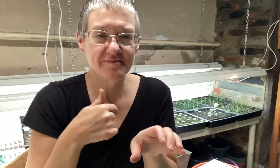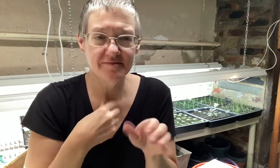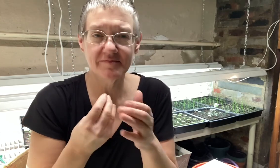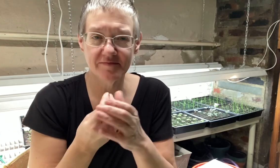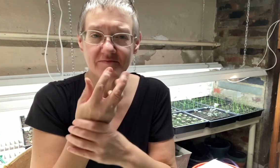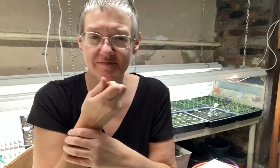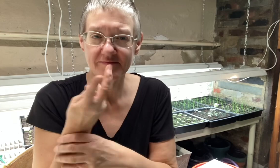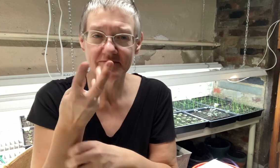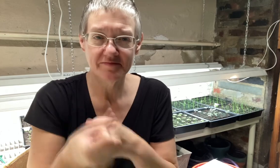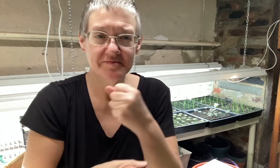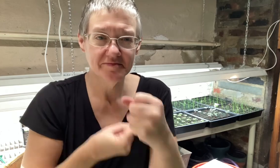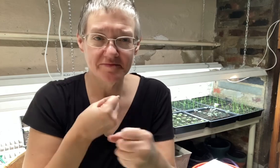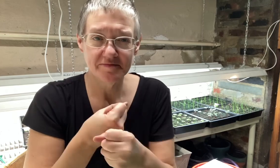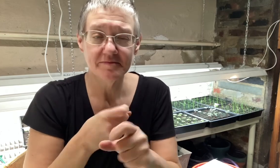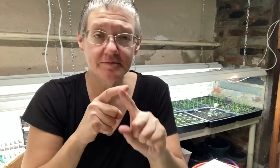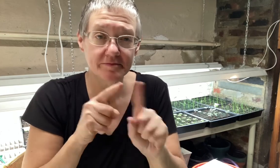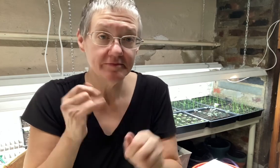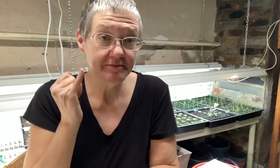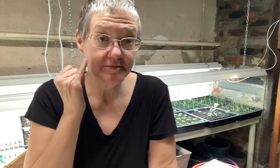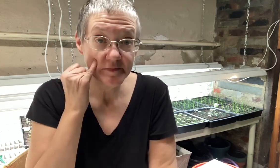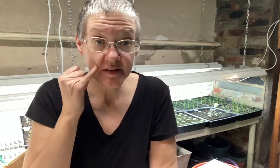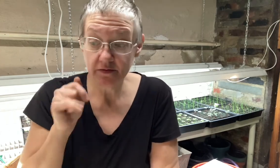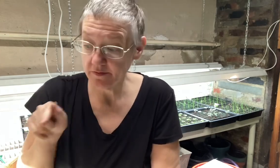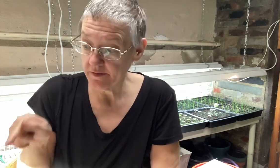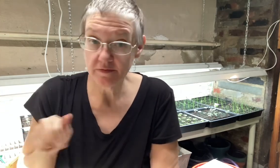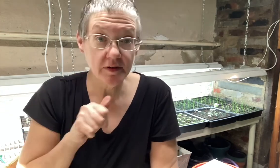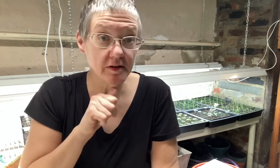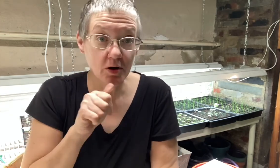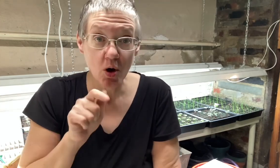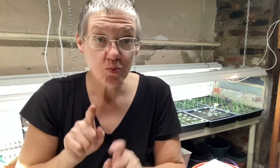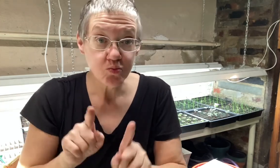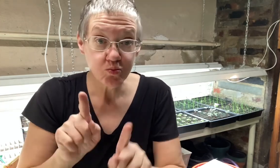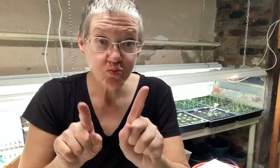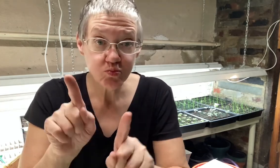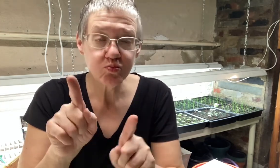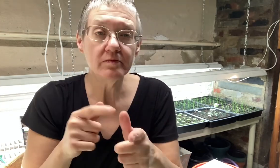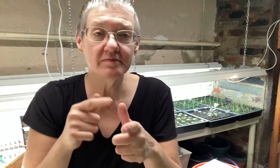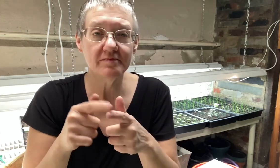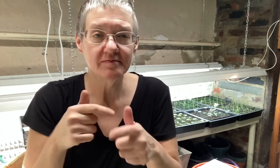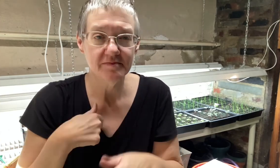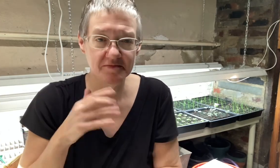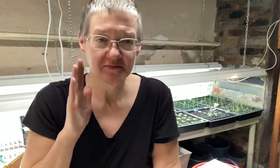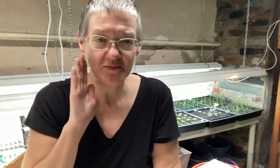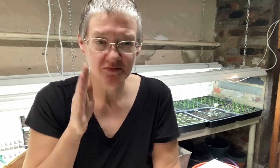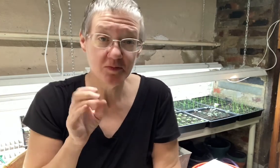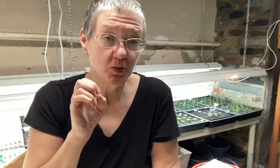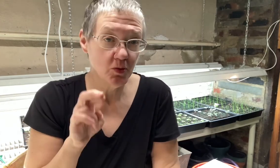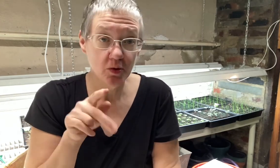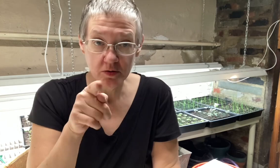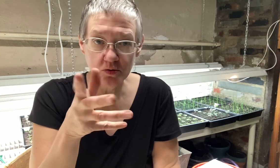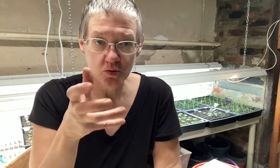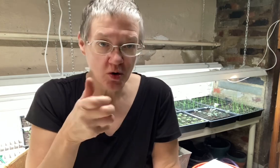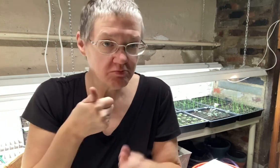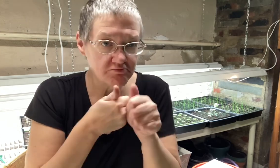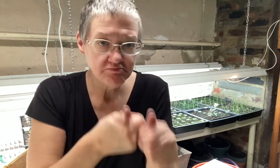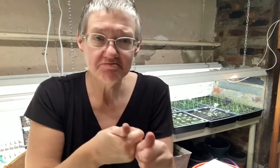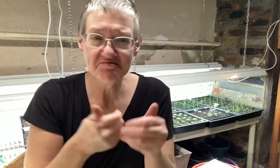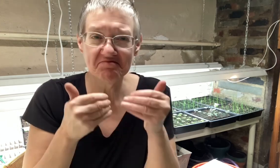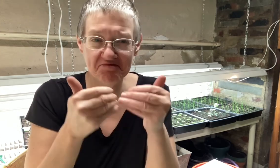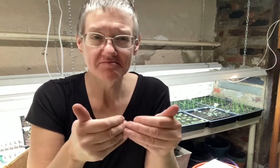done it that way. I've grown it for several years. But if these don't germinate, then I might give that a try.